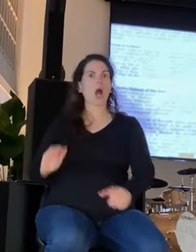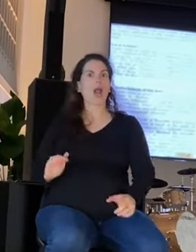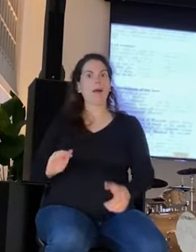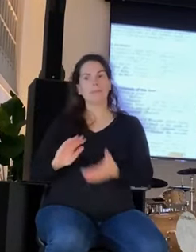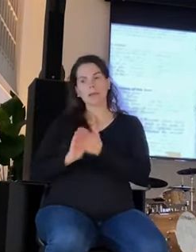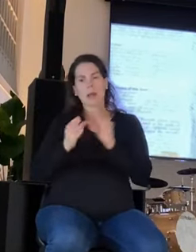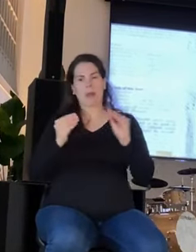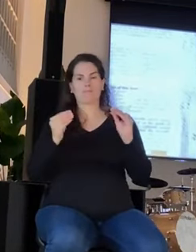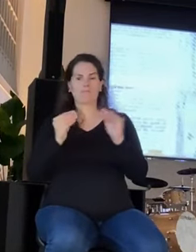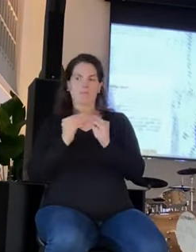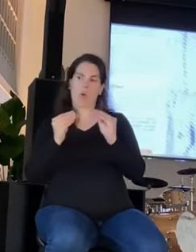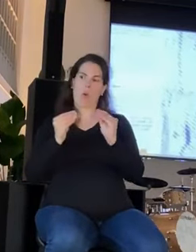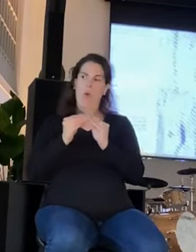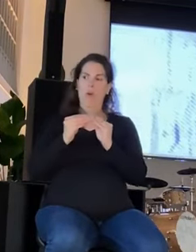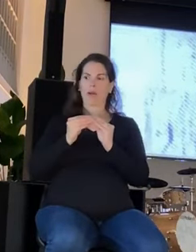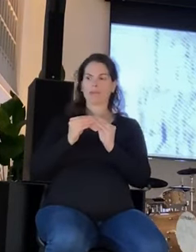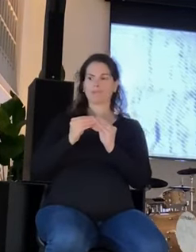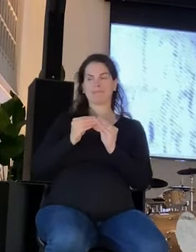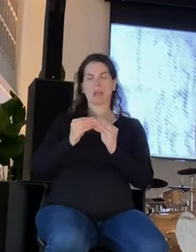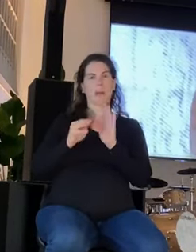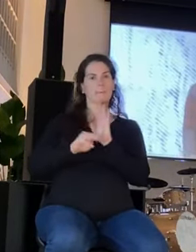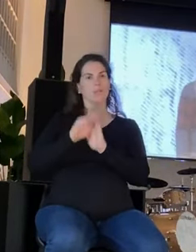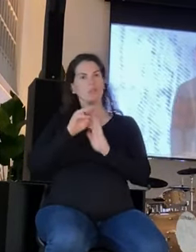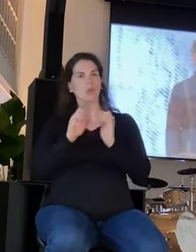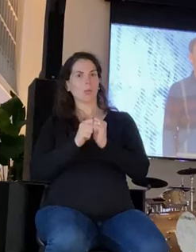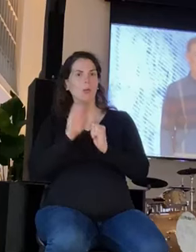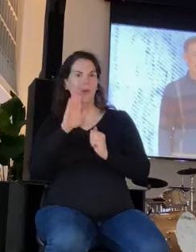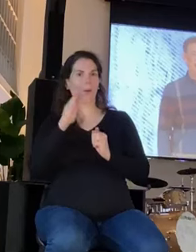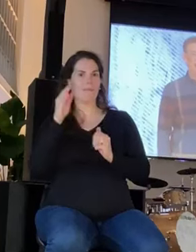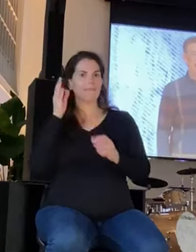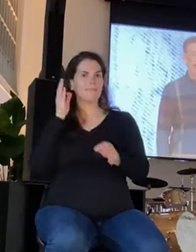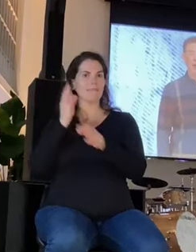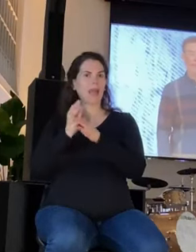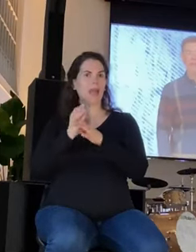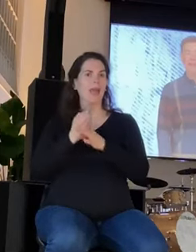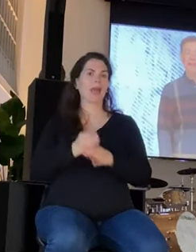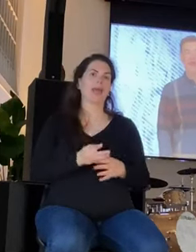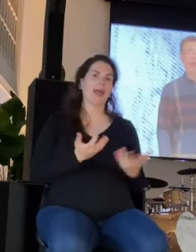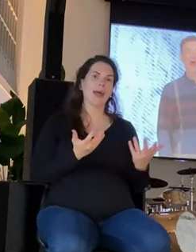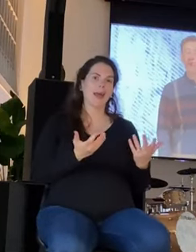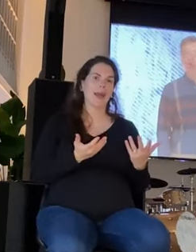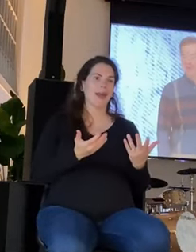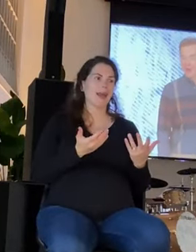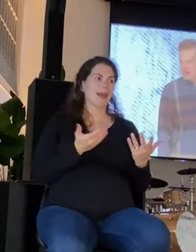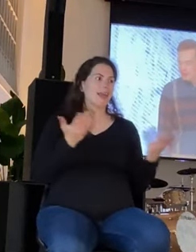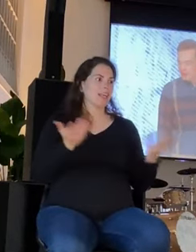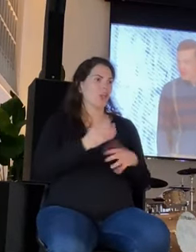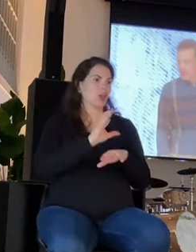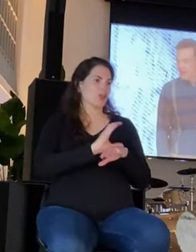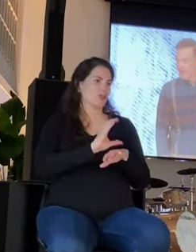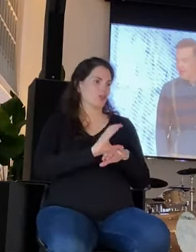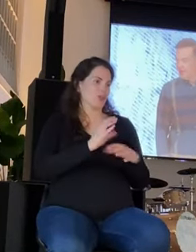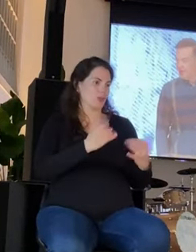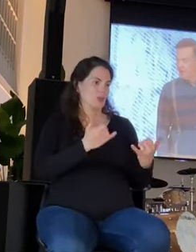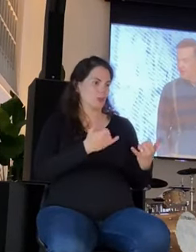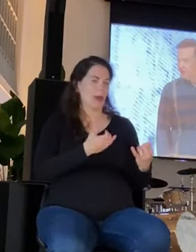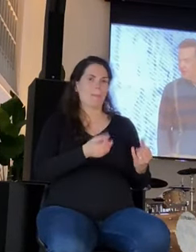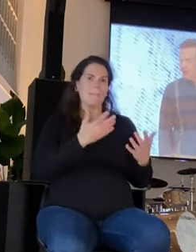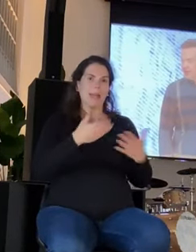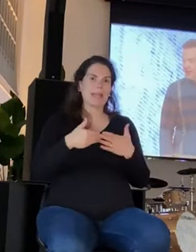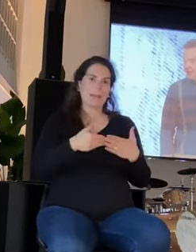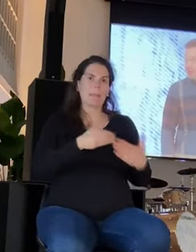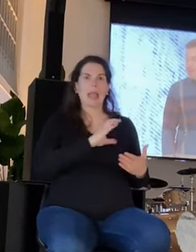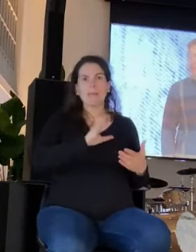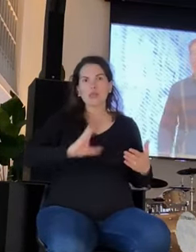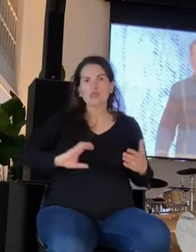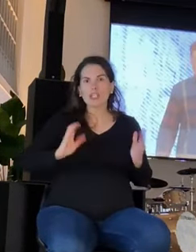your faith. Unfortunately, there's too many baby Christians still in the world today, in our church today. Again, just a real